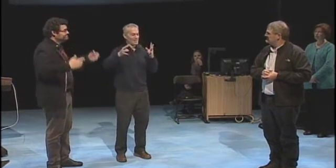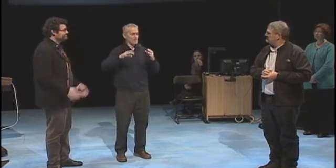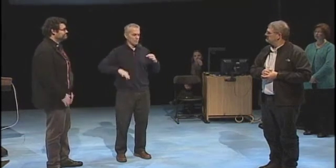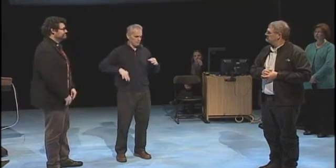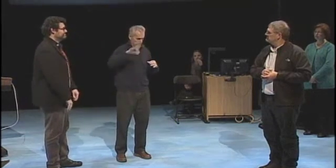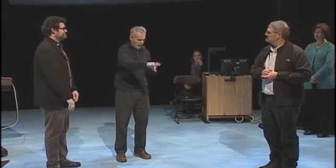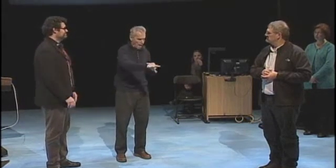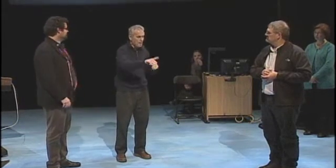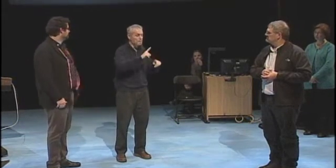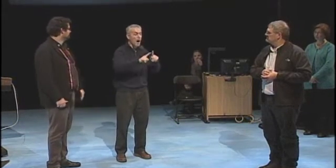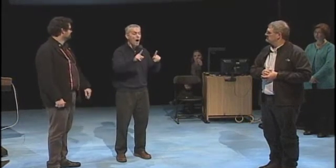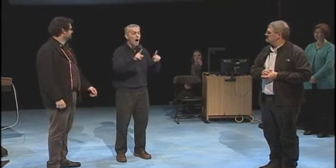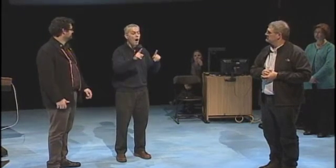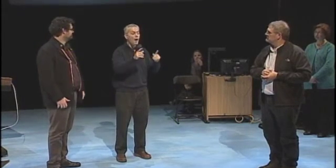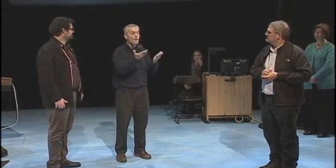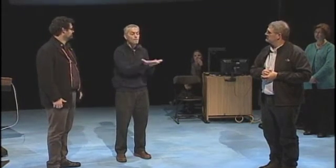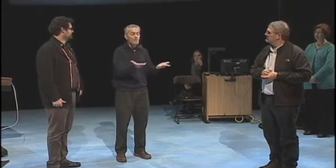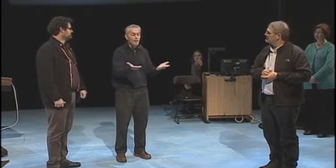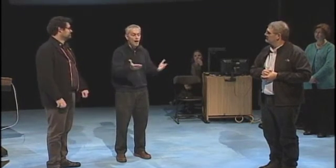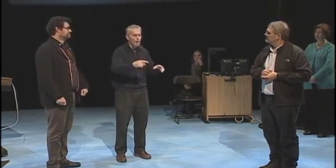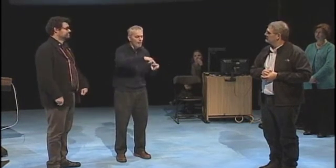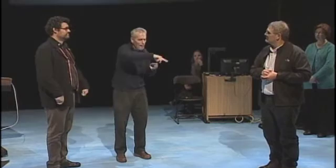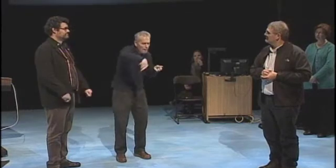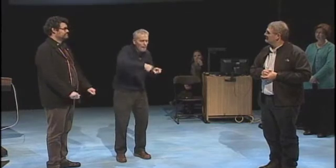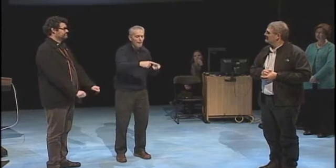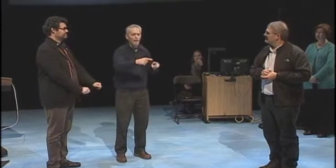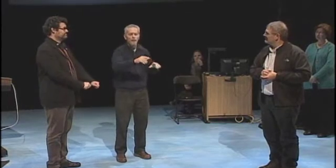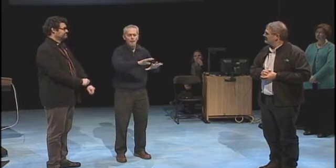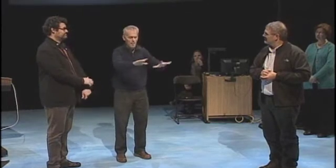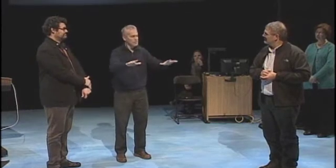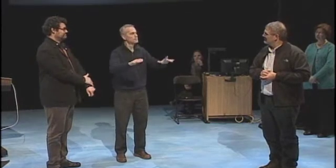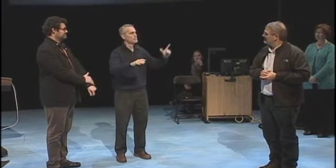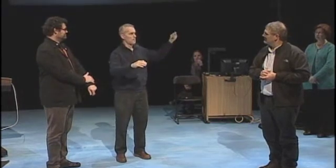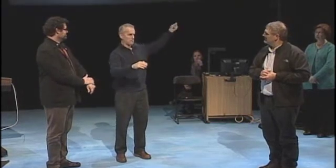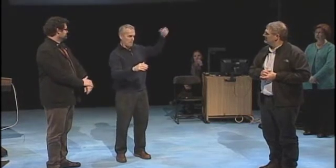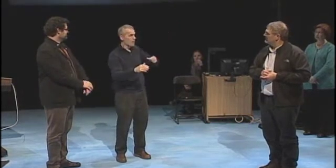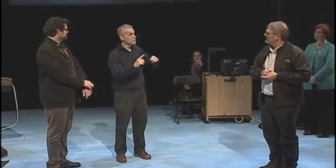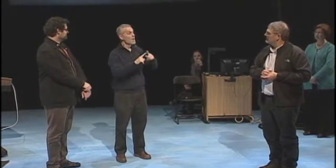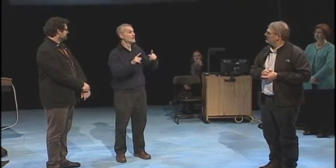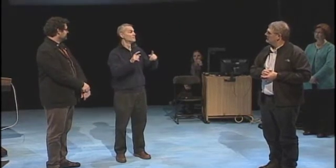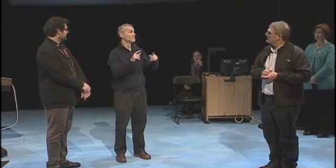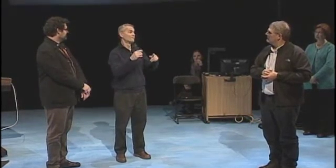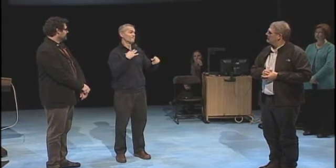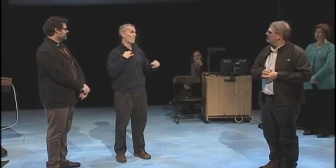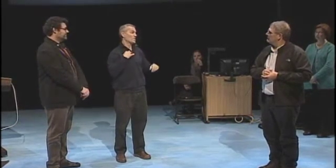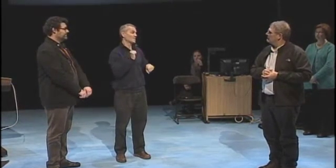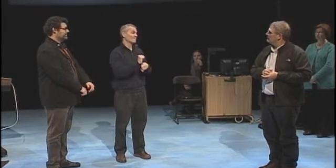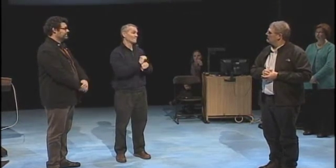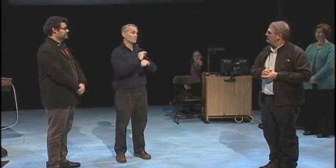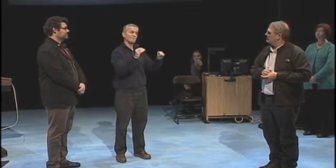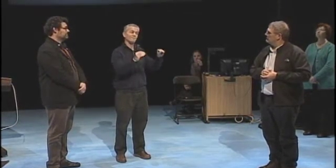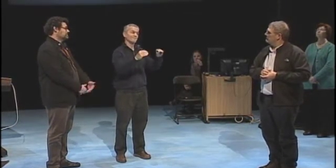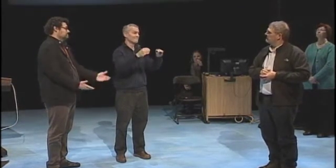The cage structure that was on the floor making the circle, I had to pay for. But the rest of the